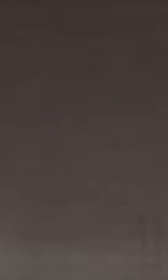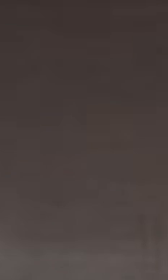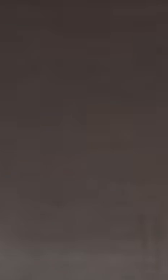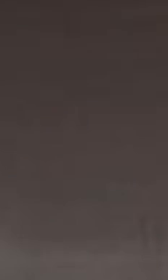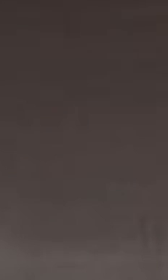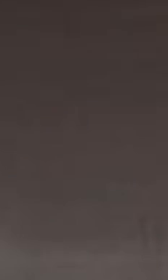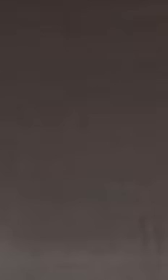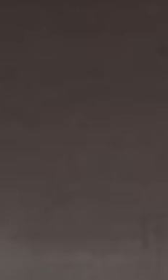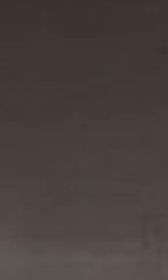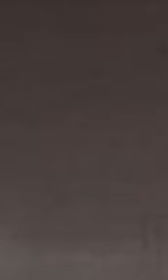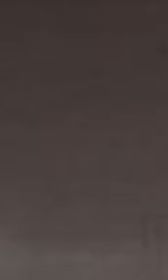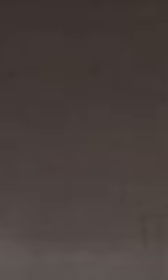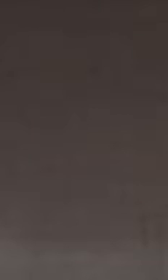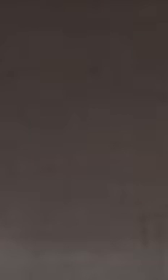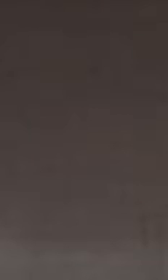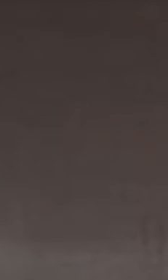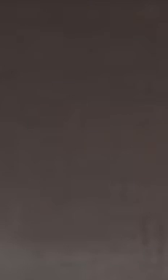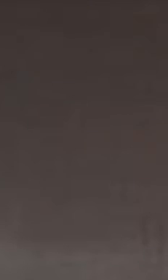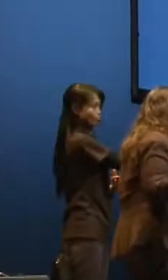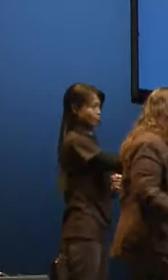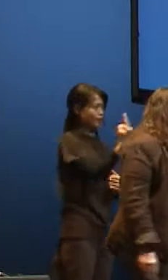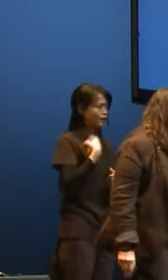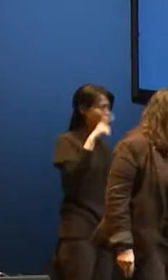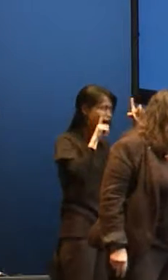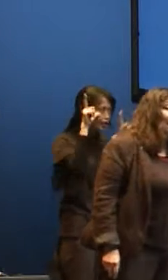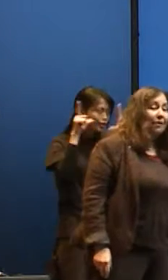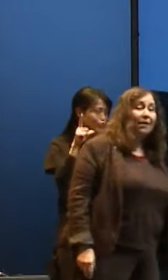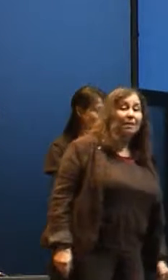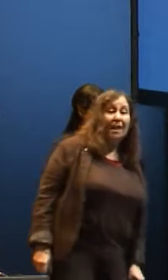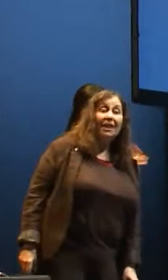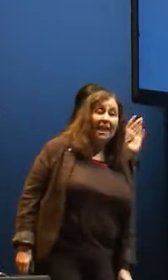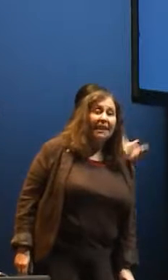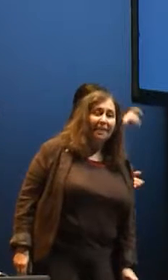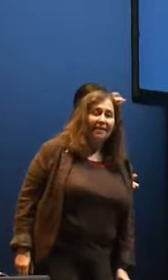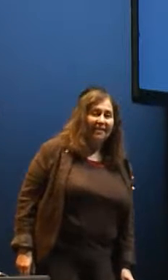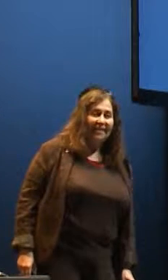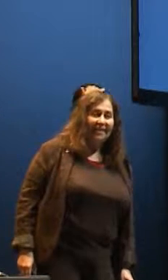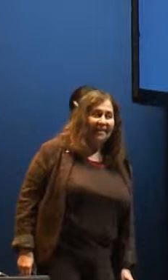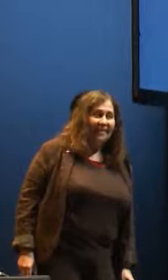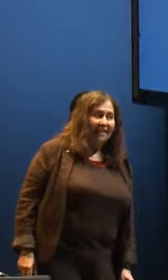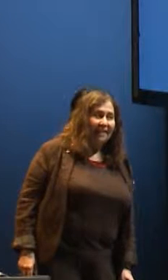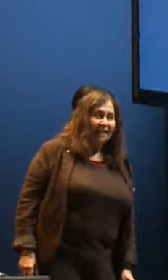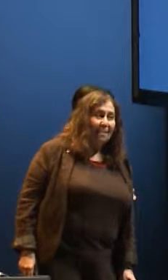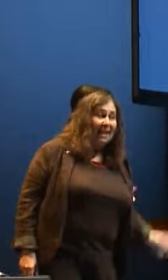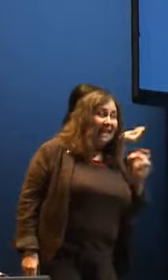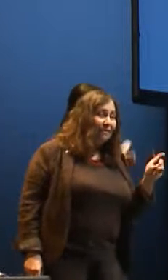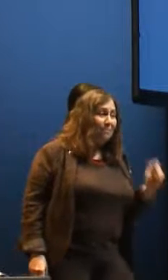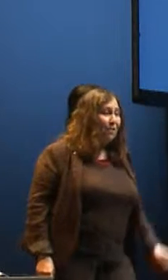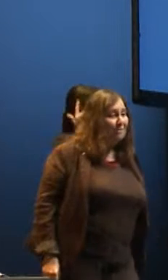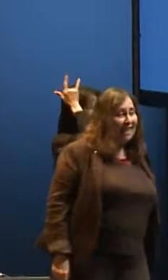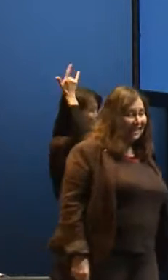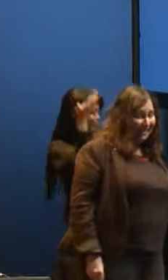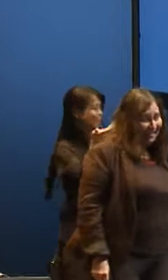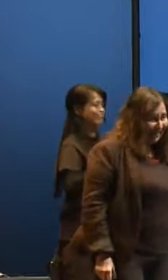head, but I've actually got you there in this amazing space of the imagination. But even